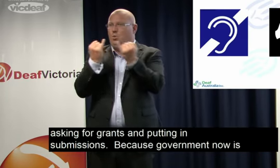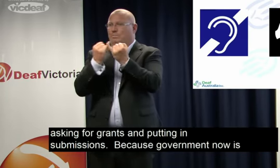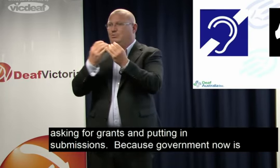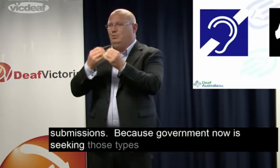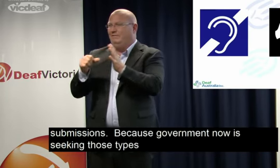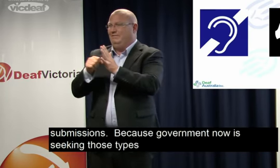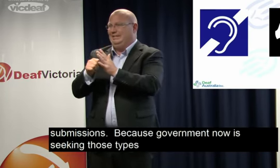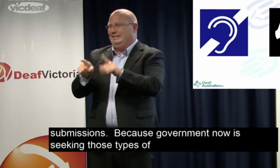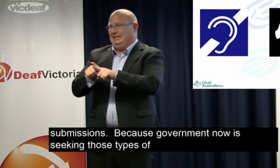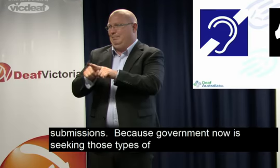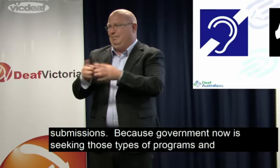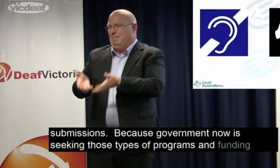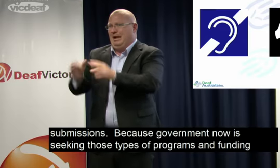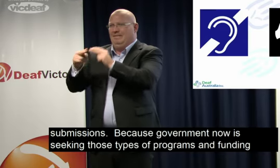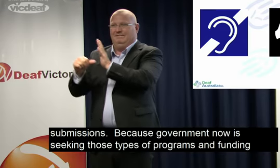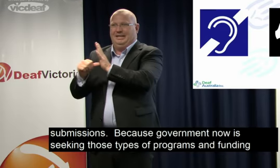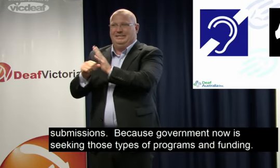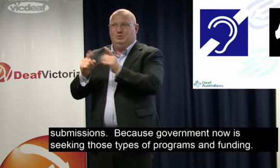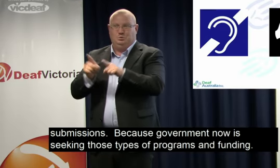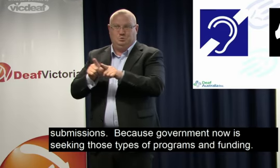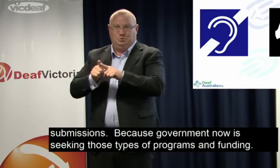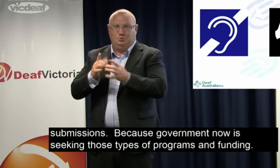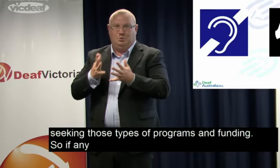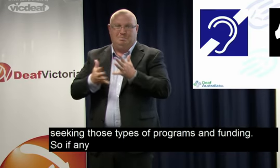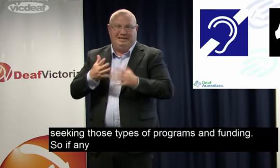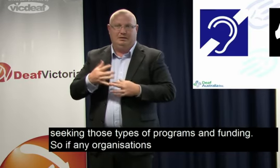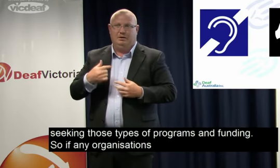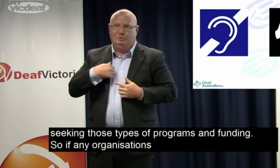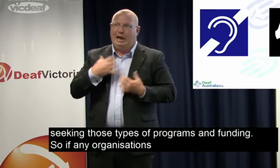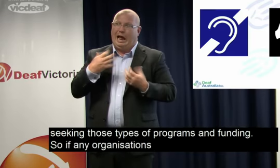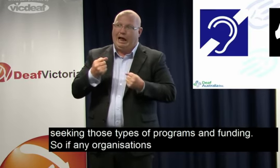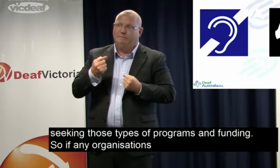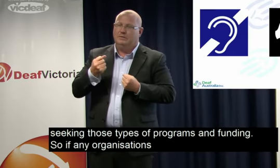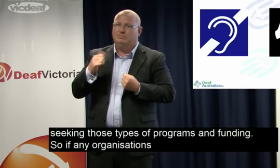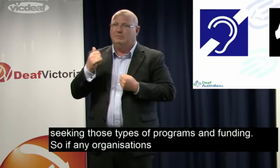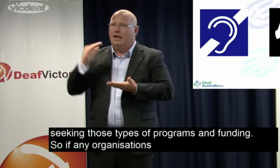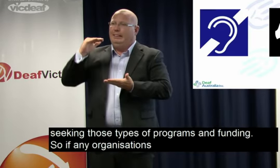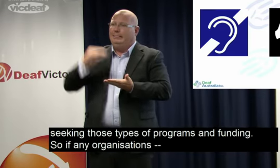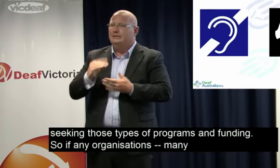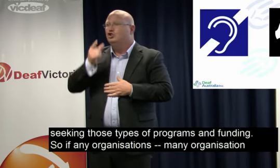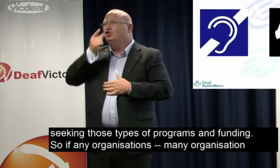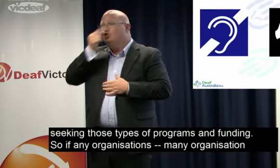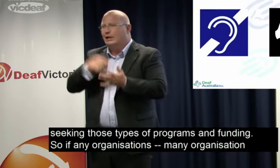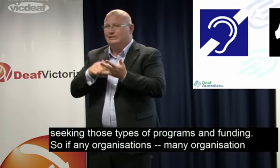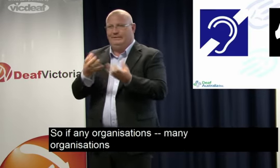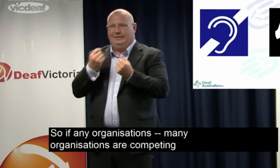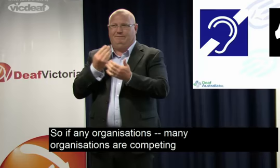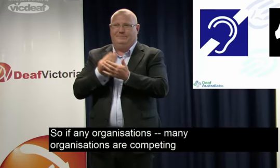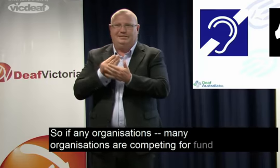many organisations are competing with the funds that basically come from the same bucket. So there's now